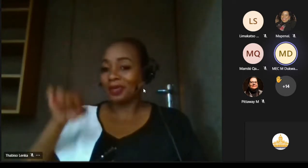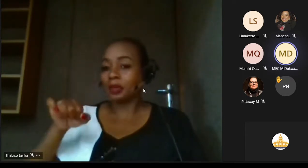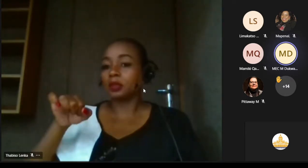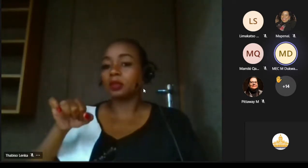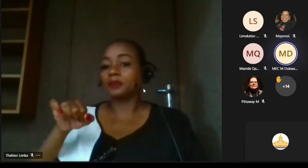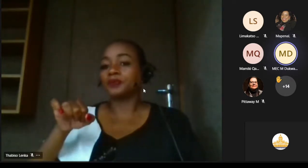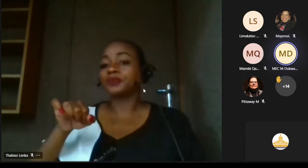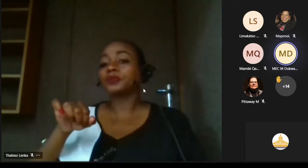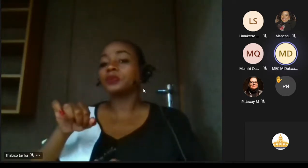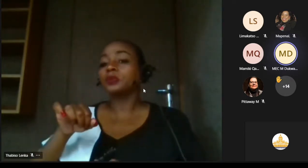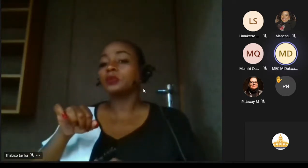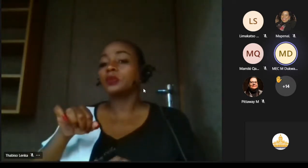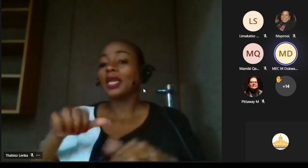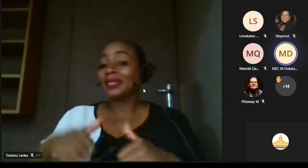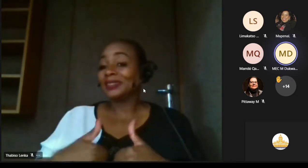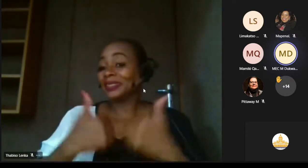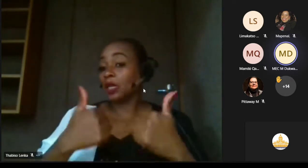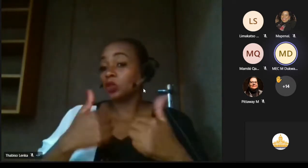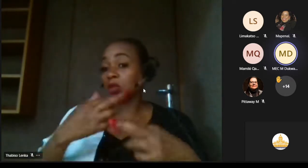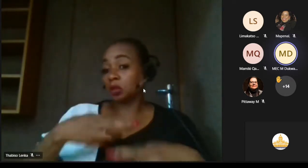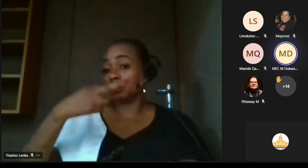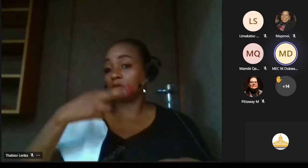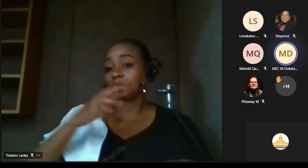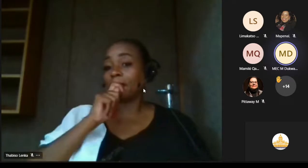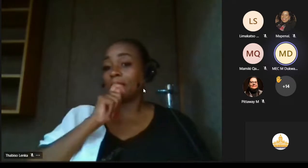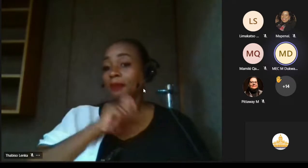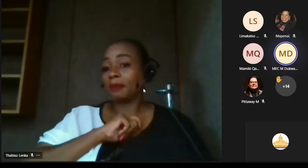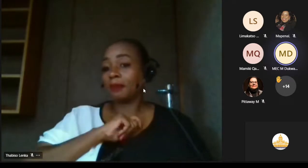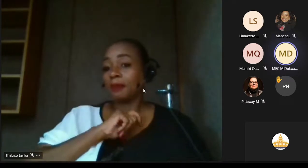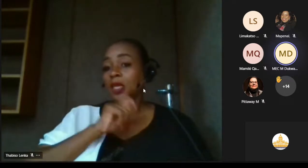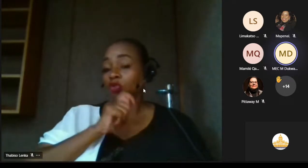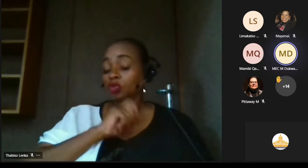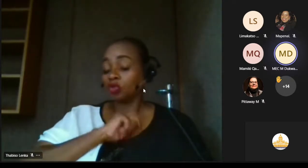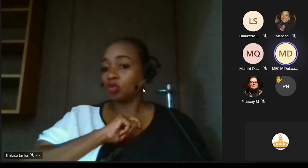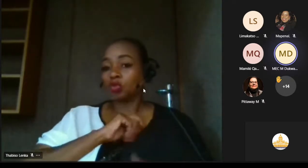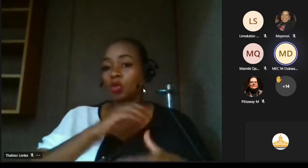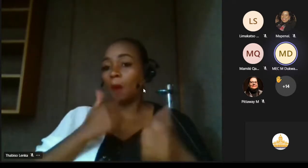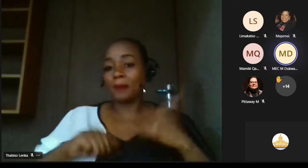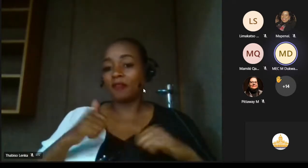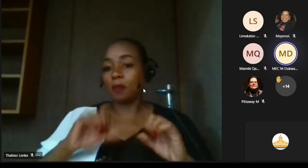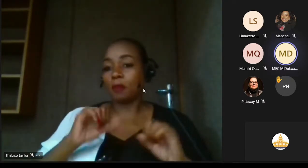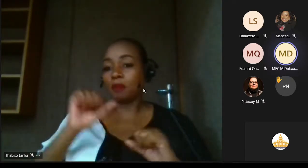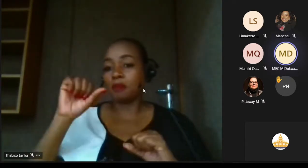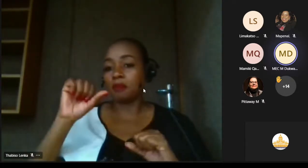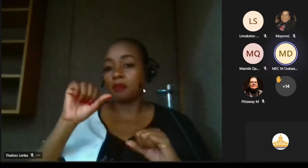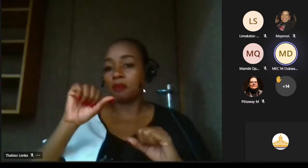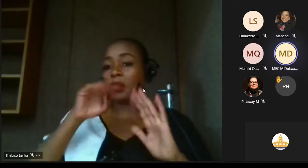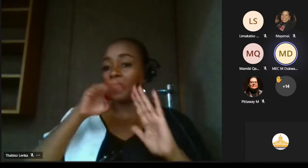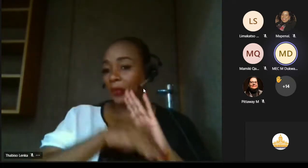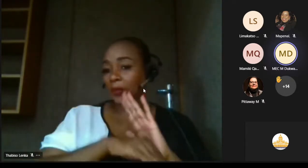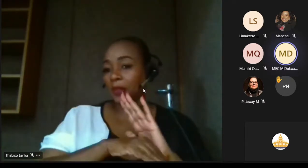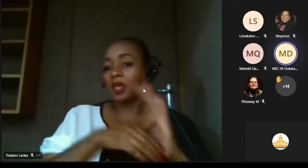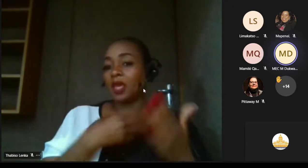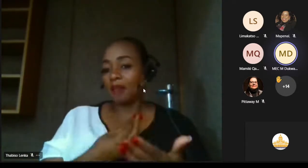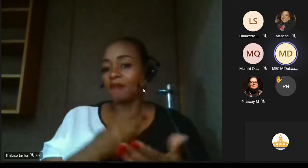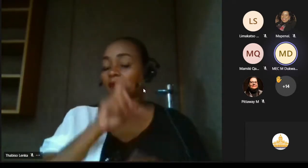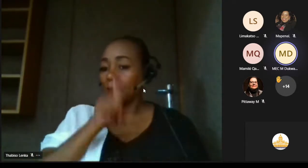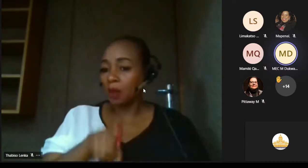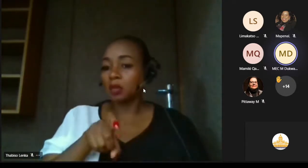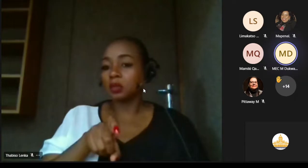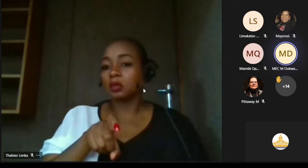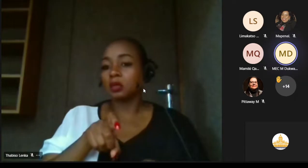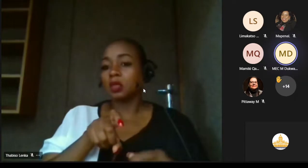our service delivery record, our local government still faces enormous challenges which need to be resolved with the